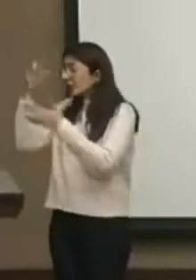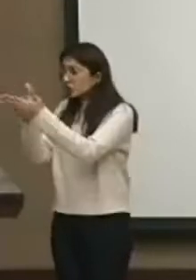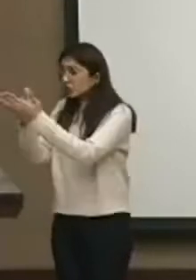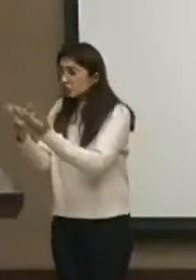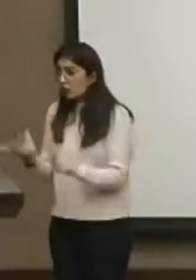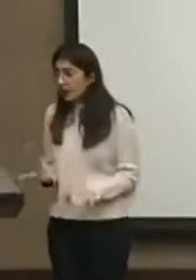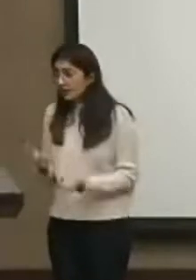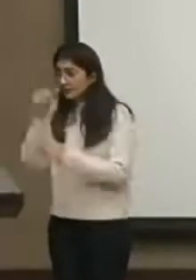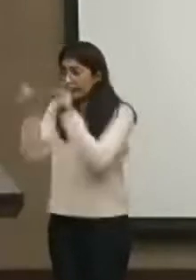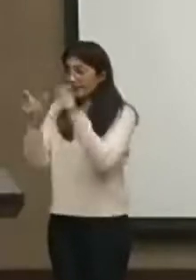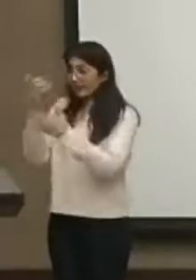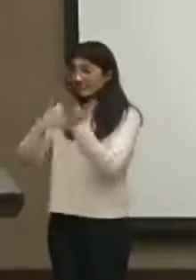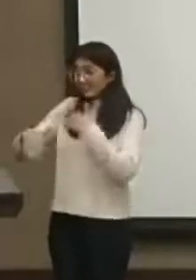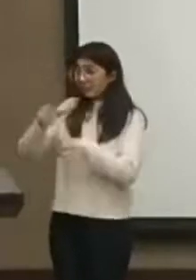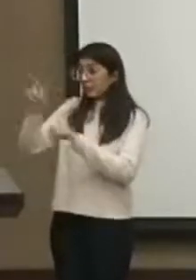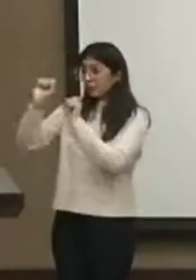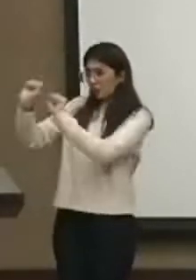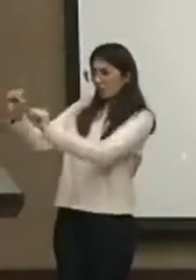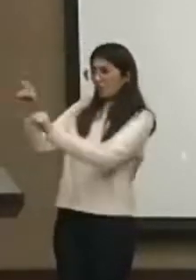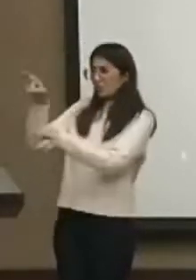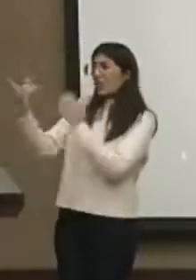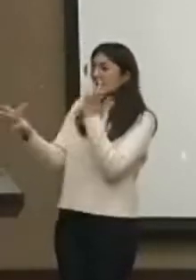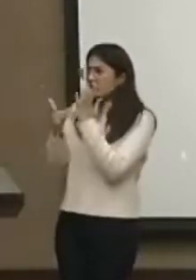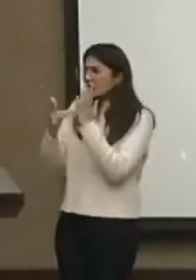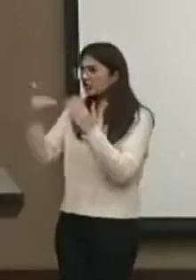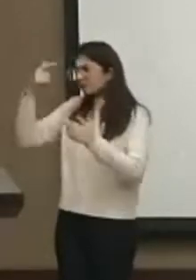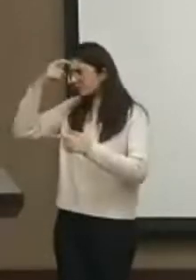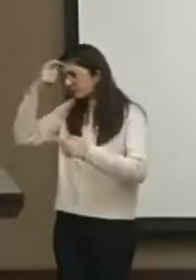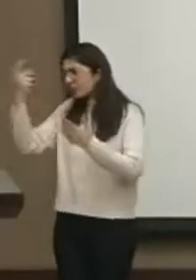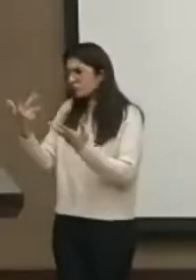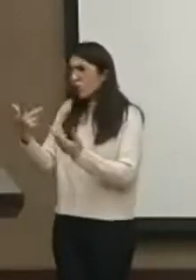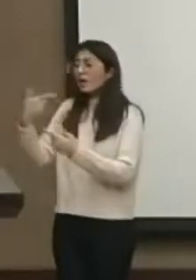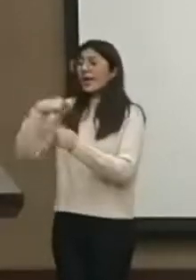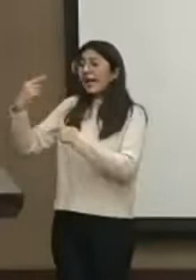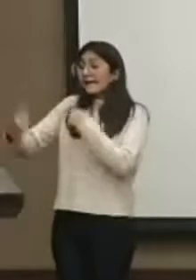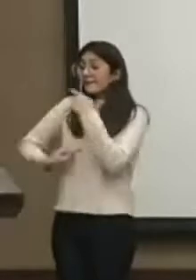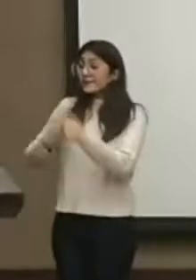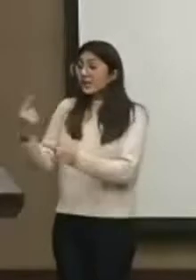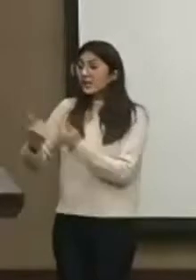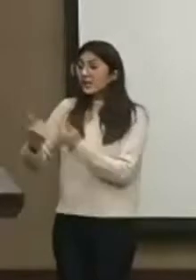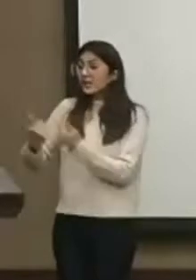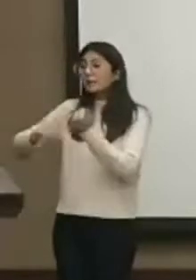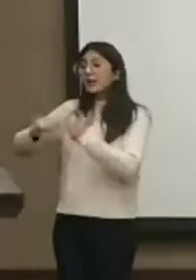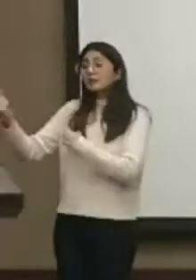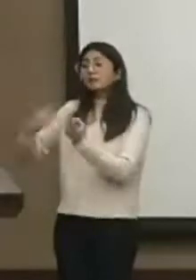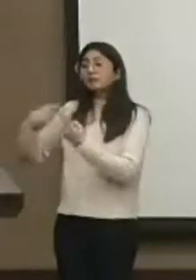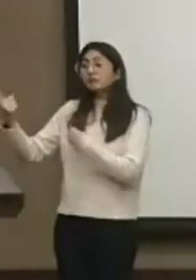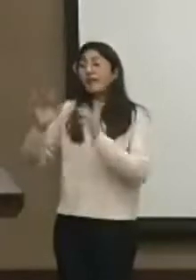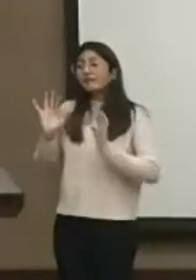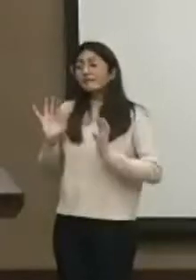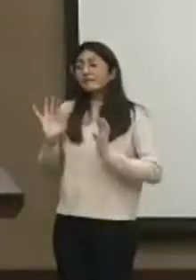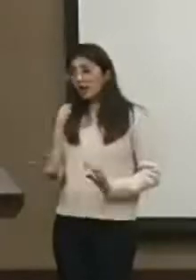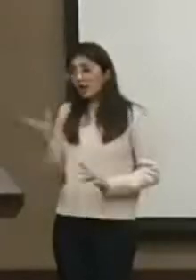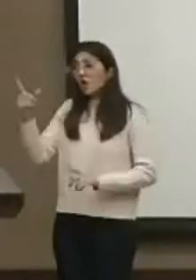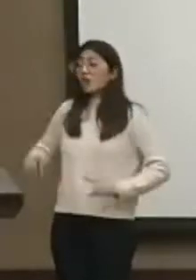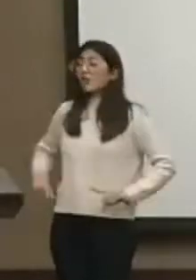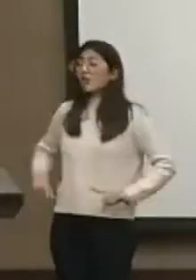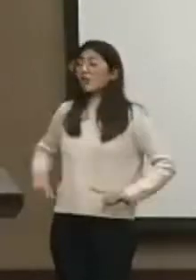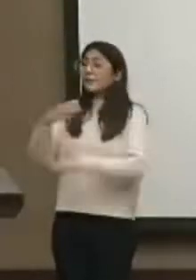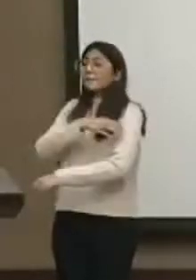with disabilities facing with our technology. How can we improve every day to make their lives more